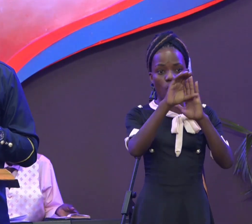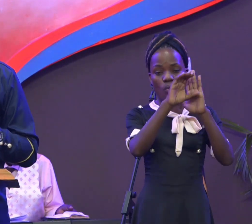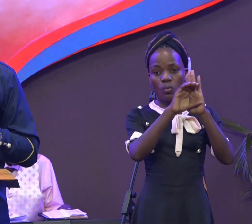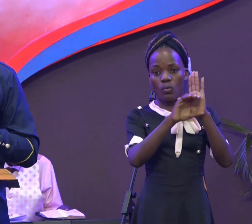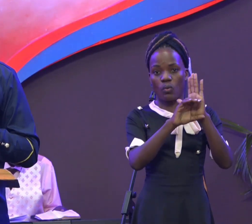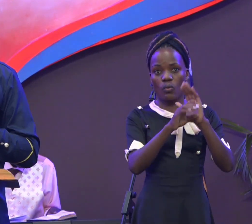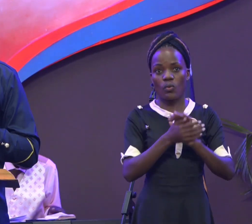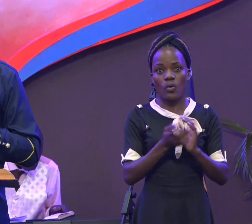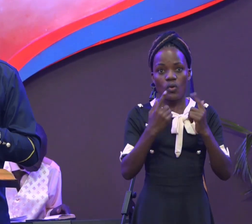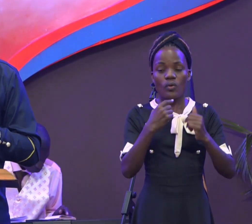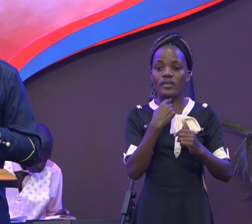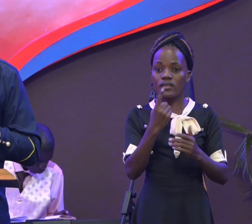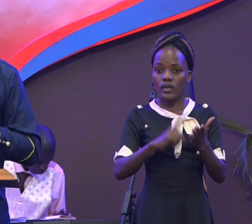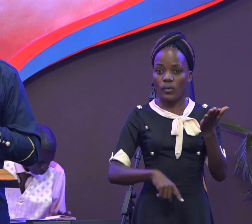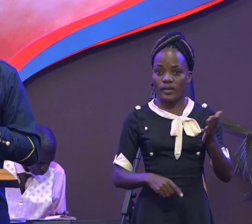we